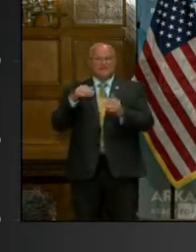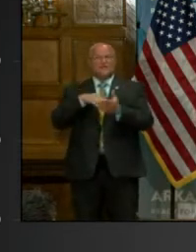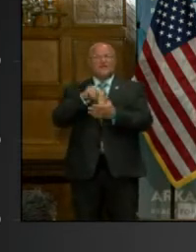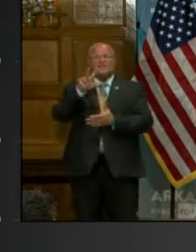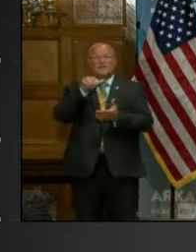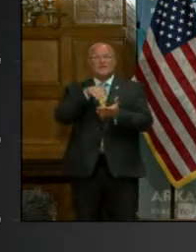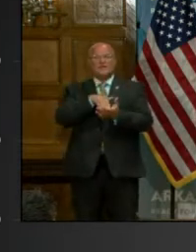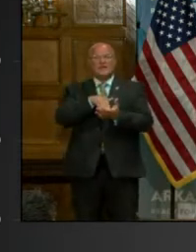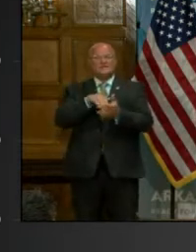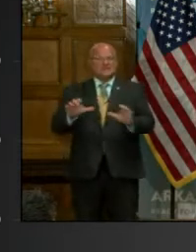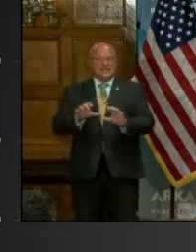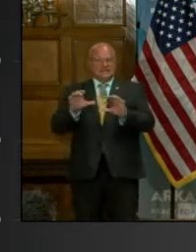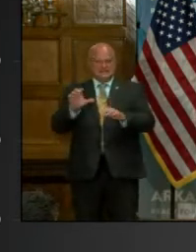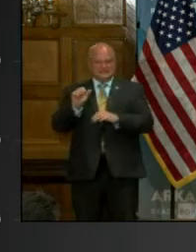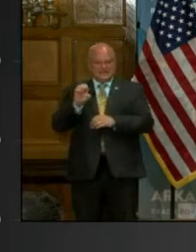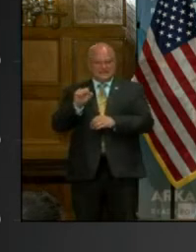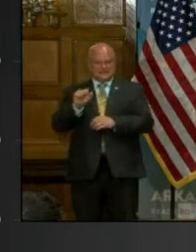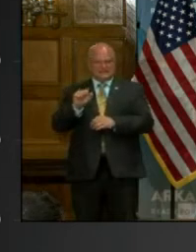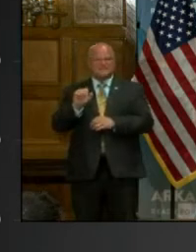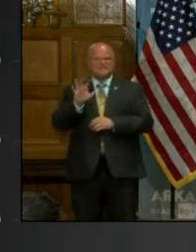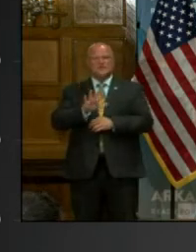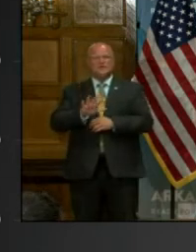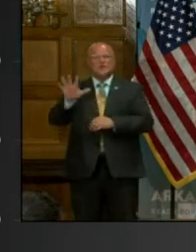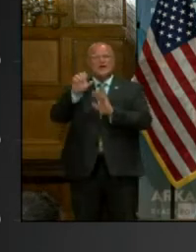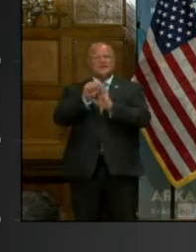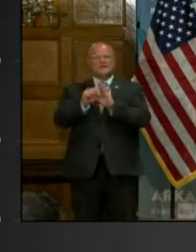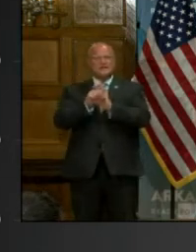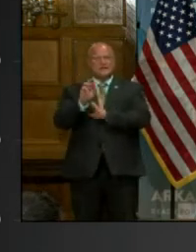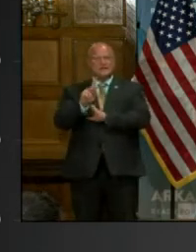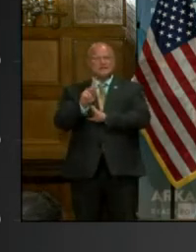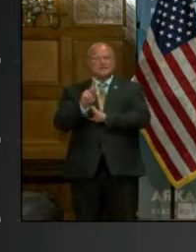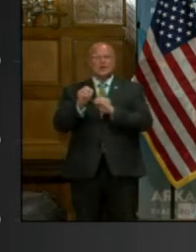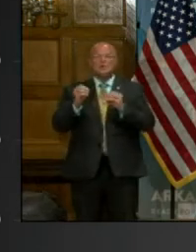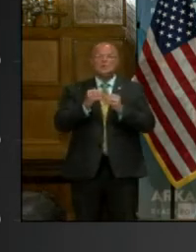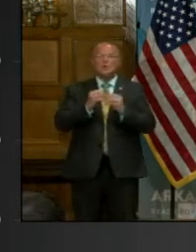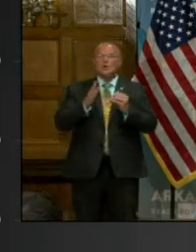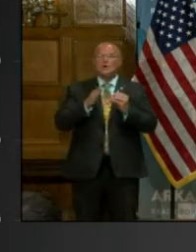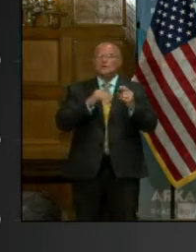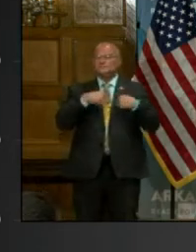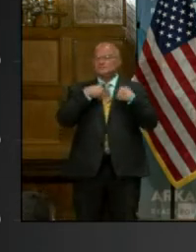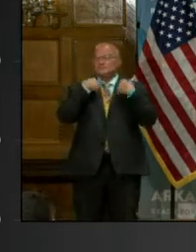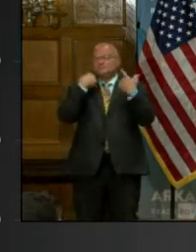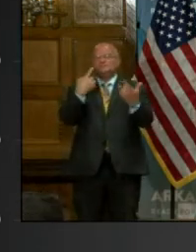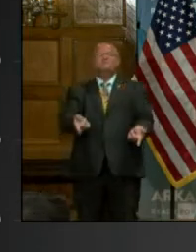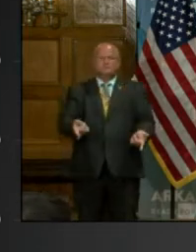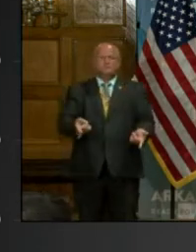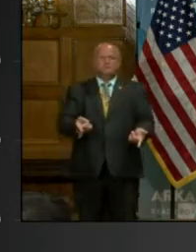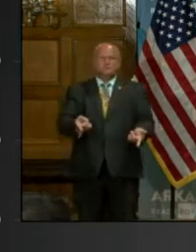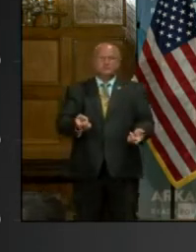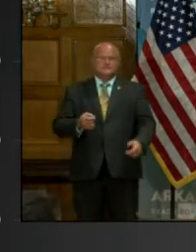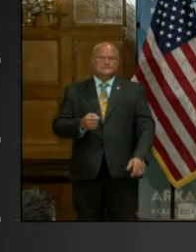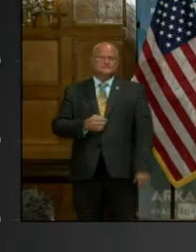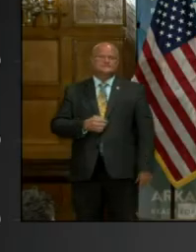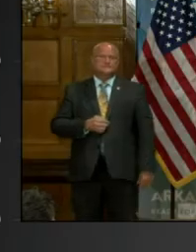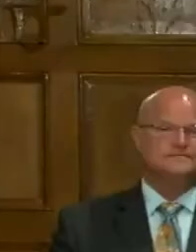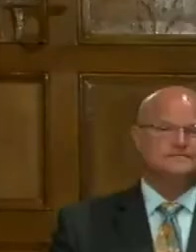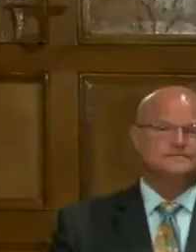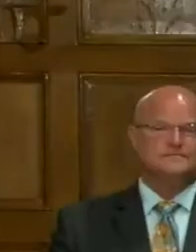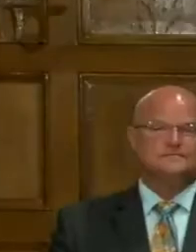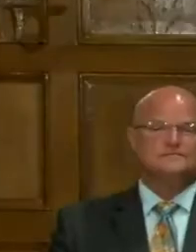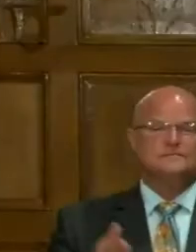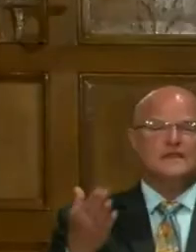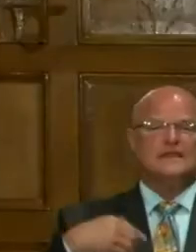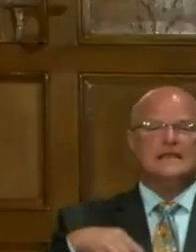at 3,000 active cases across the state of Arkansas, which is more than we've ever had before that we're aware